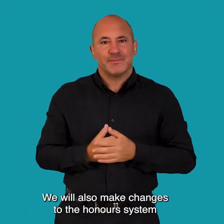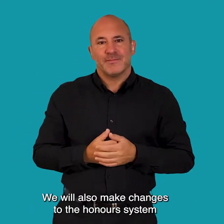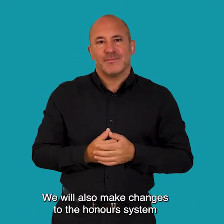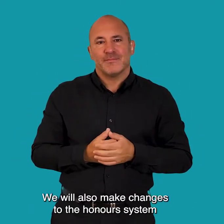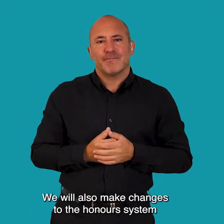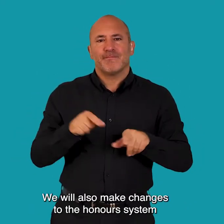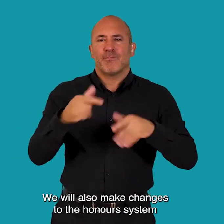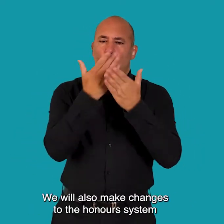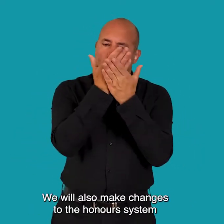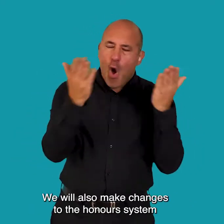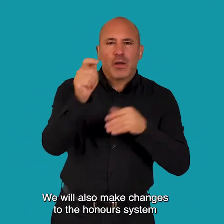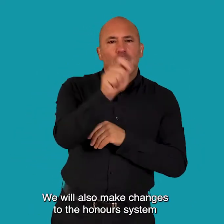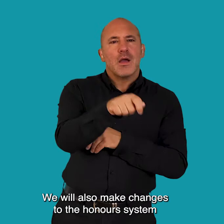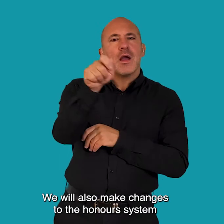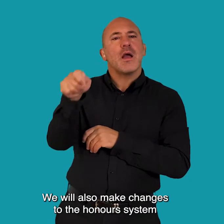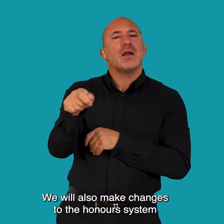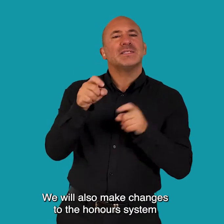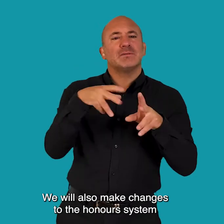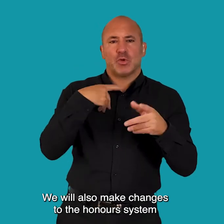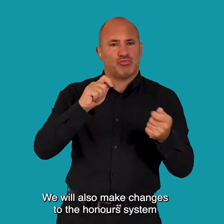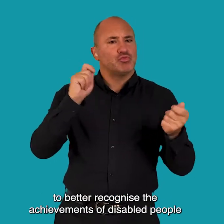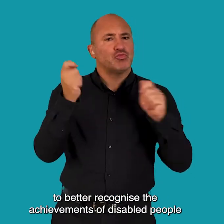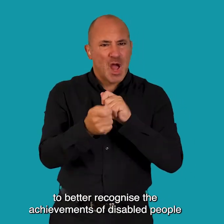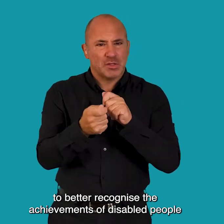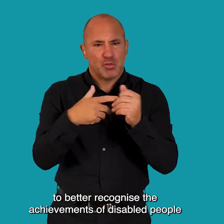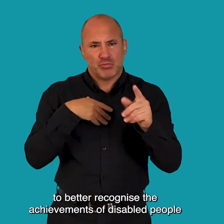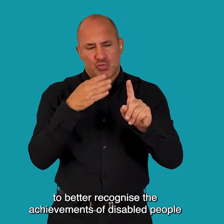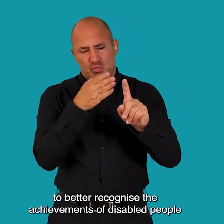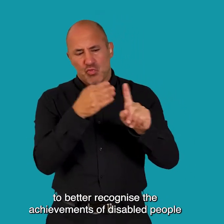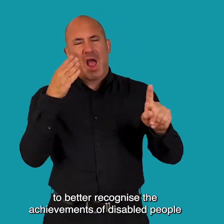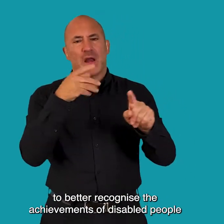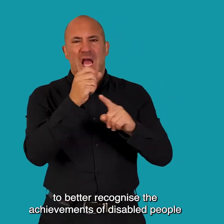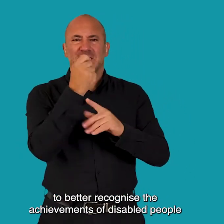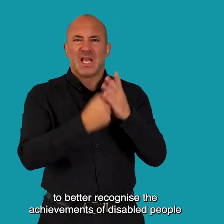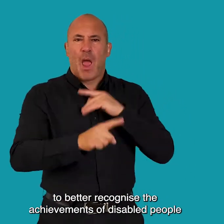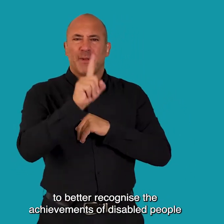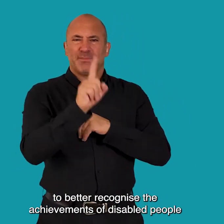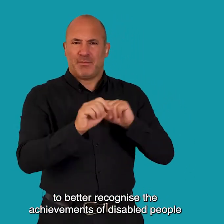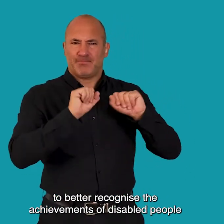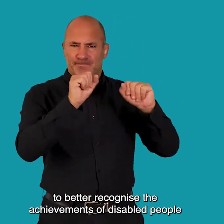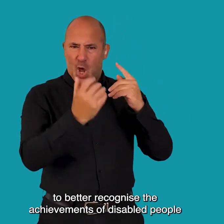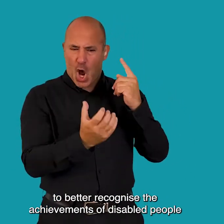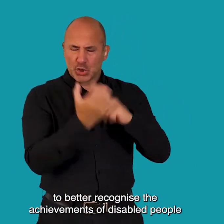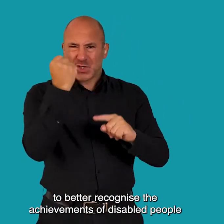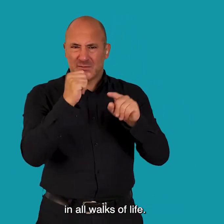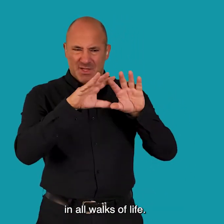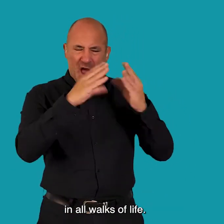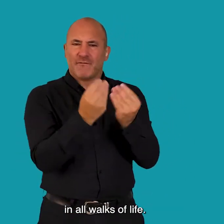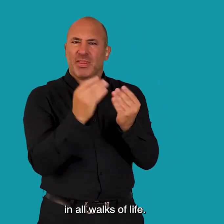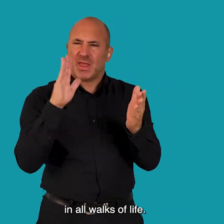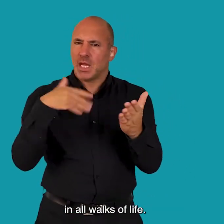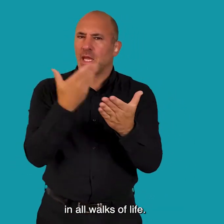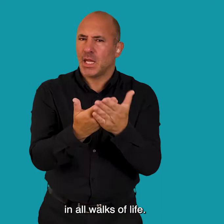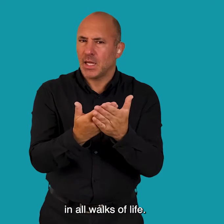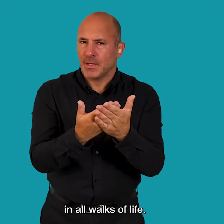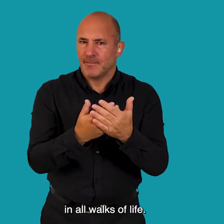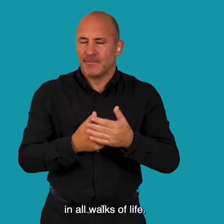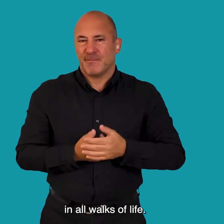will also make changes to the honour system to better recognise the achievements of disabled people in all walks of life.